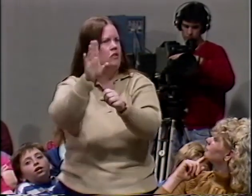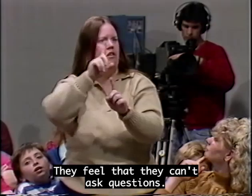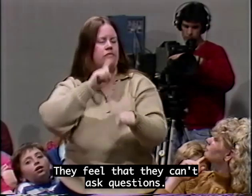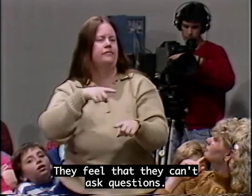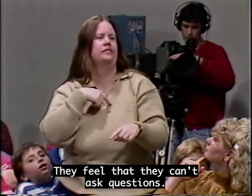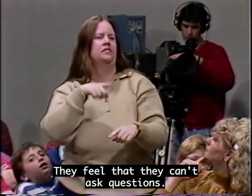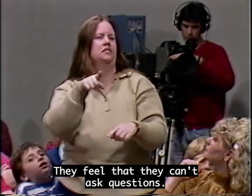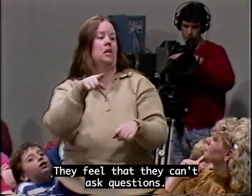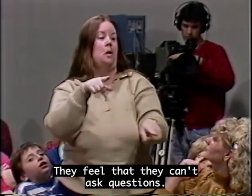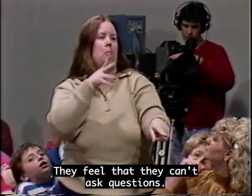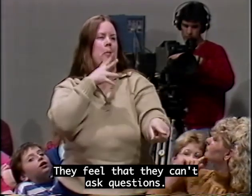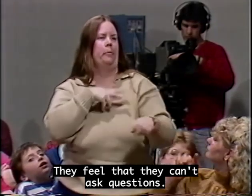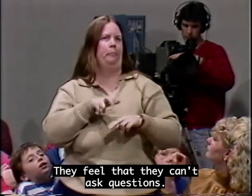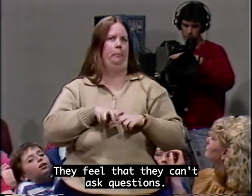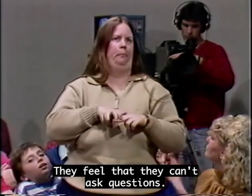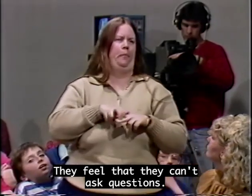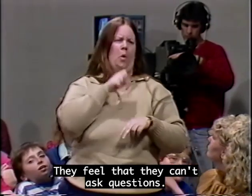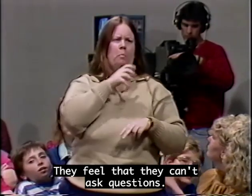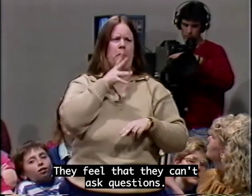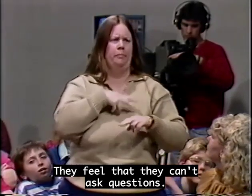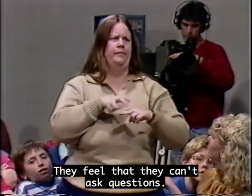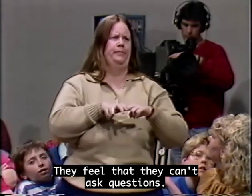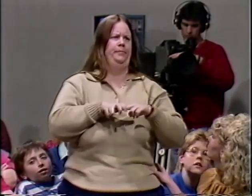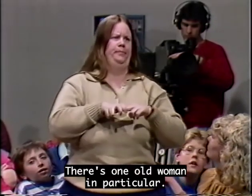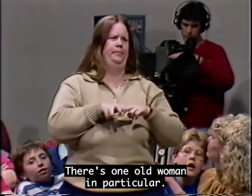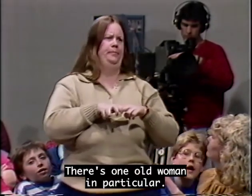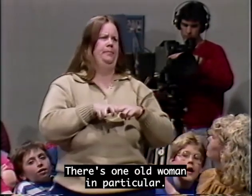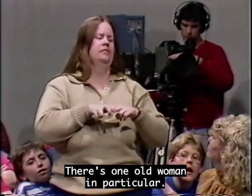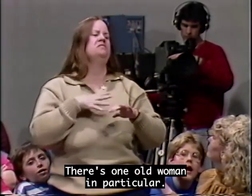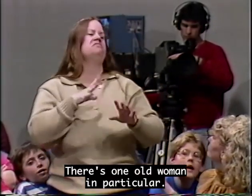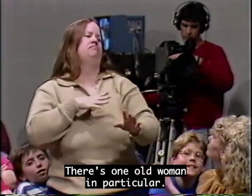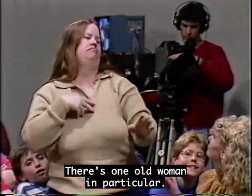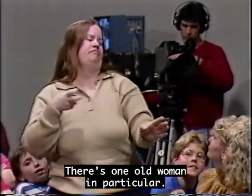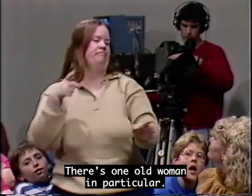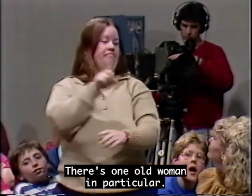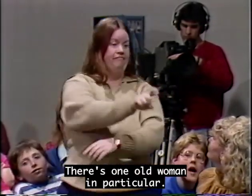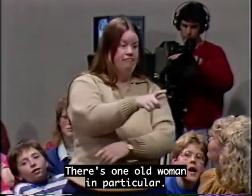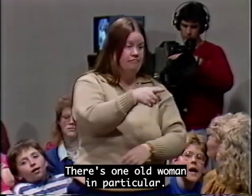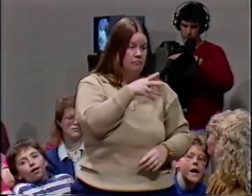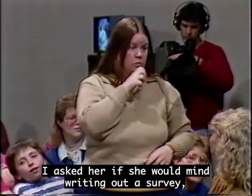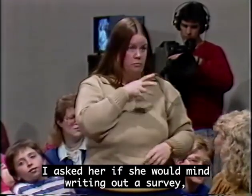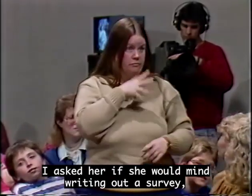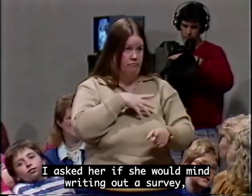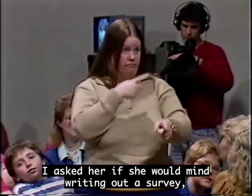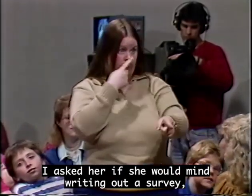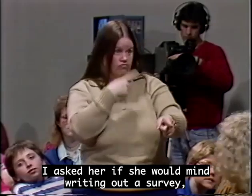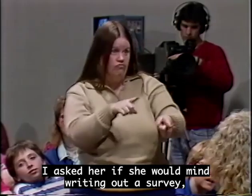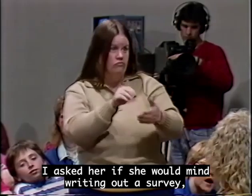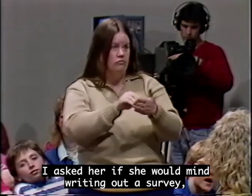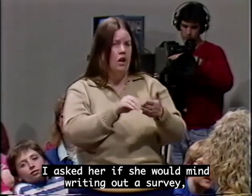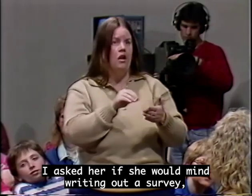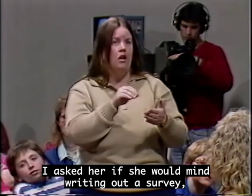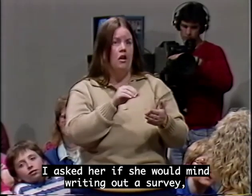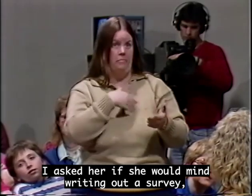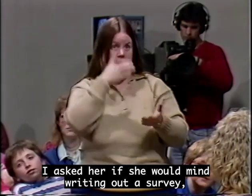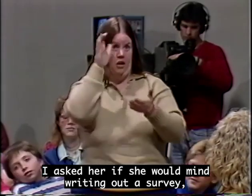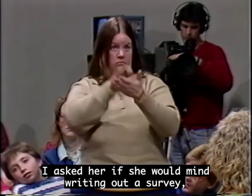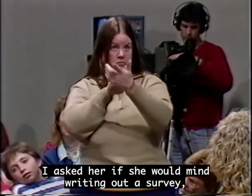They feel that they can't ask questions. There's one old woman in particular. I asked her if she would